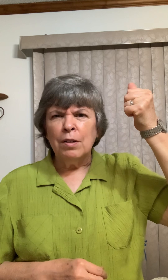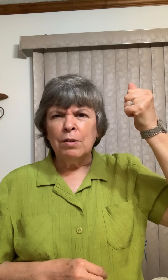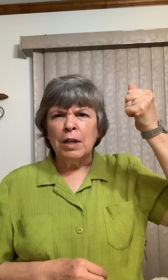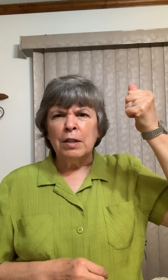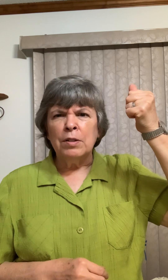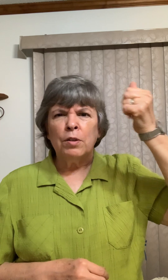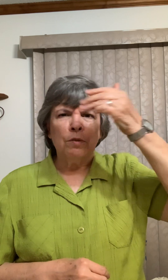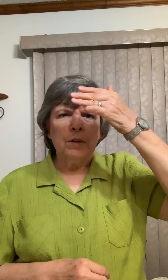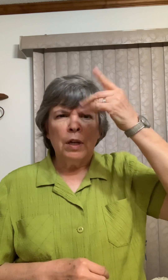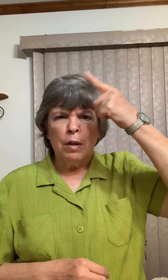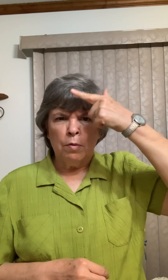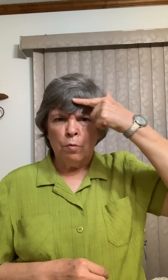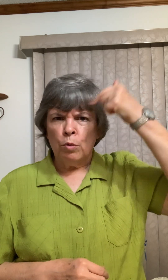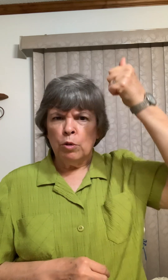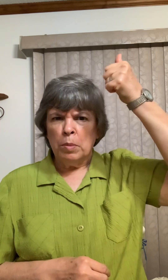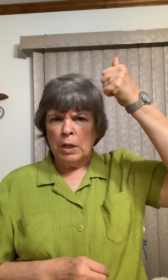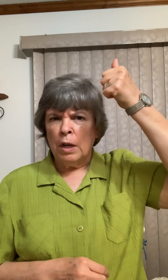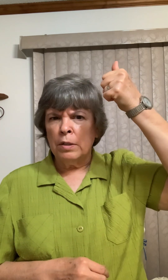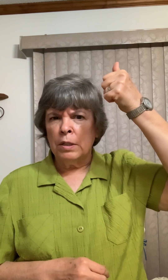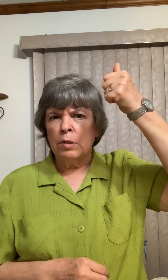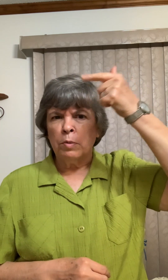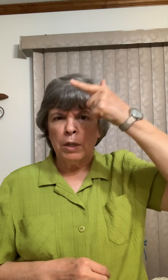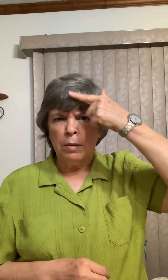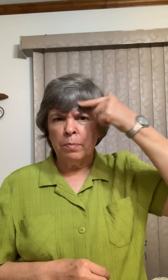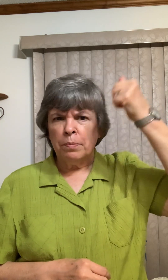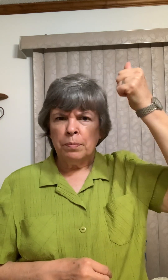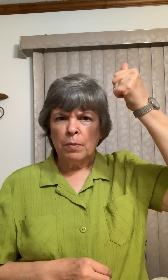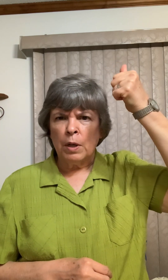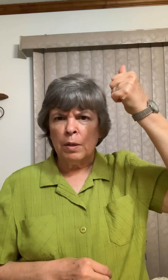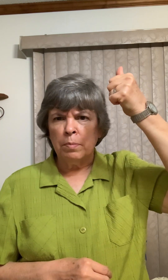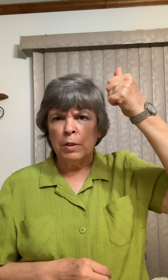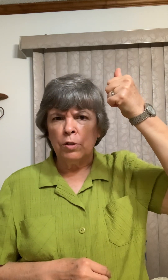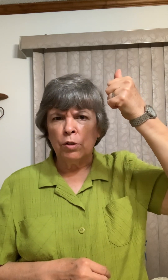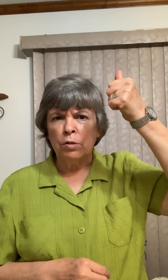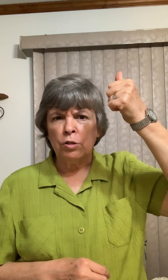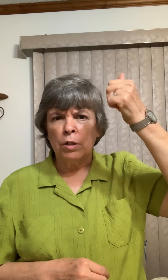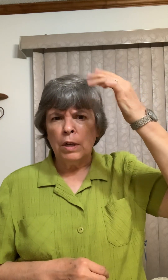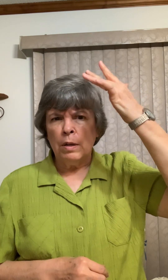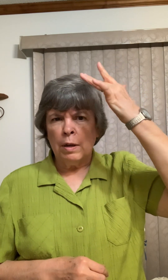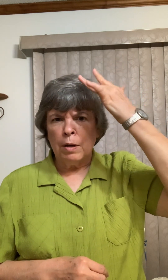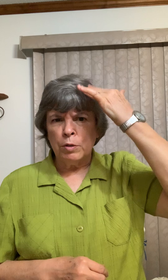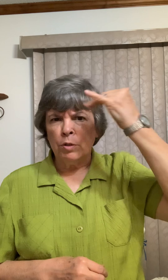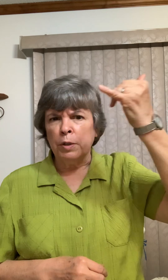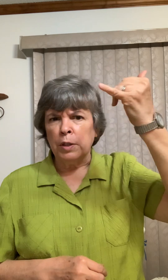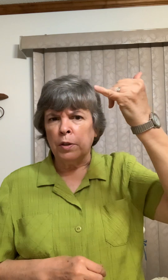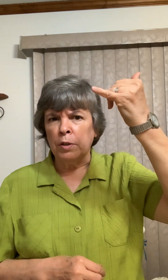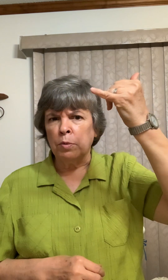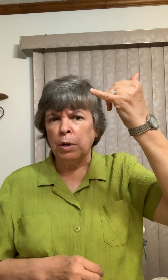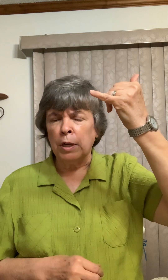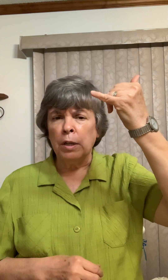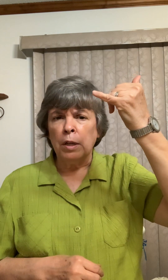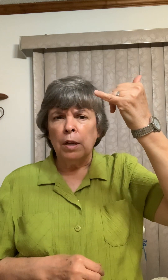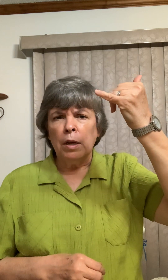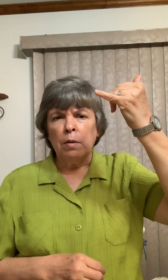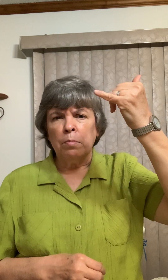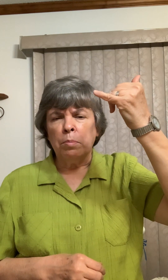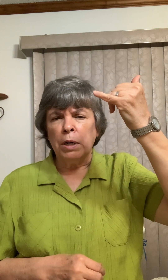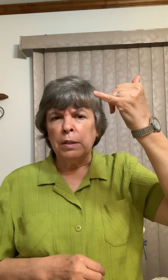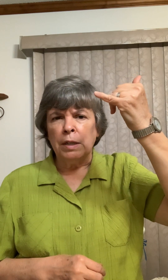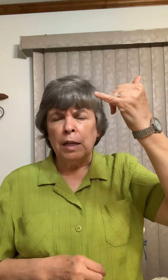Okay, so we'll do because this way. In church, I was doing it this way, but Andy